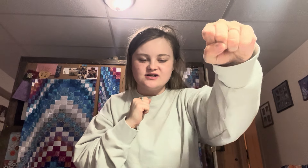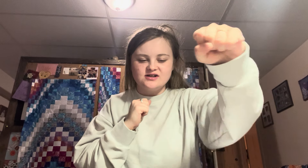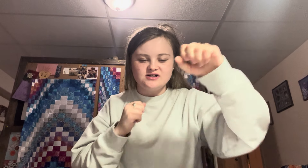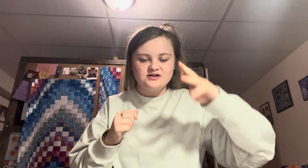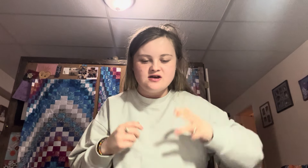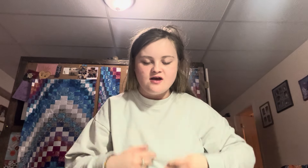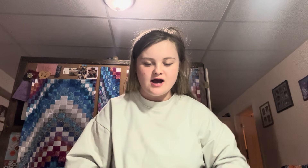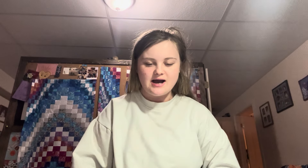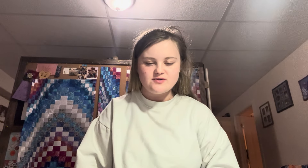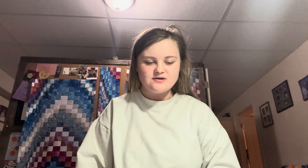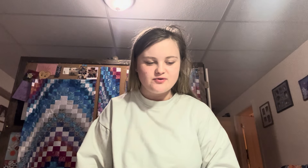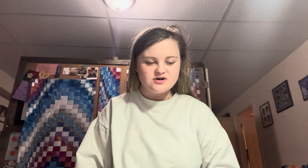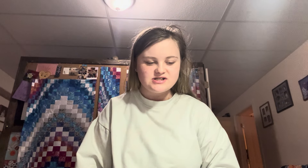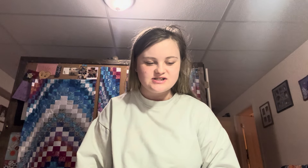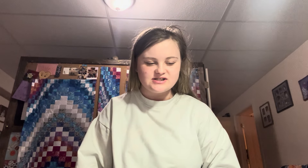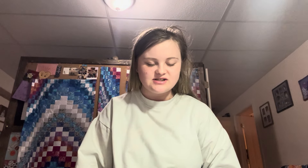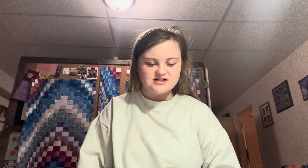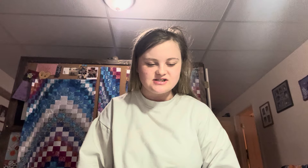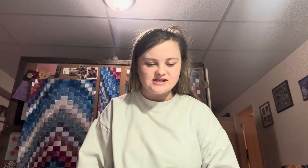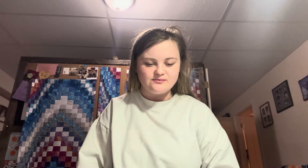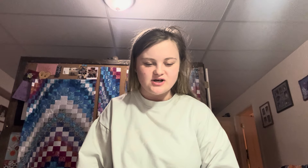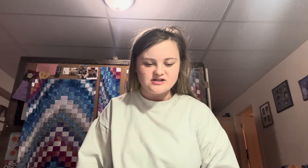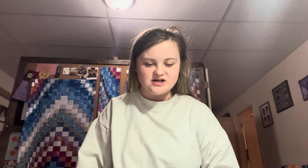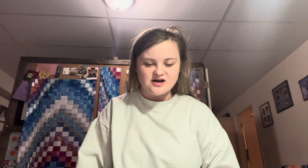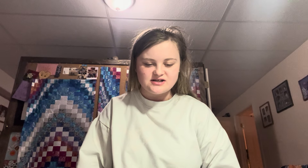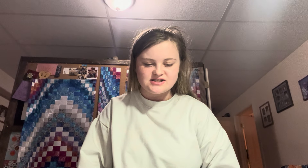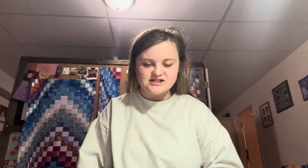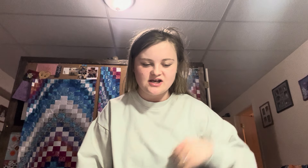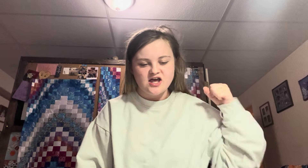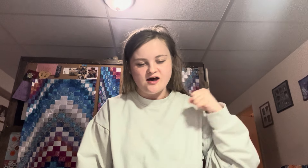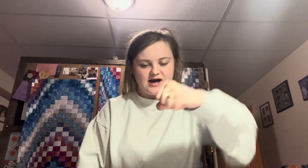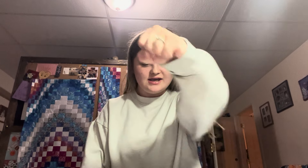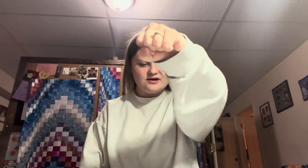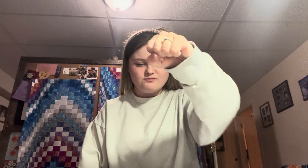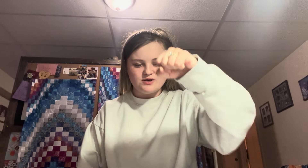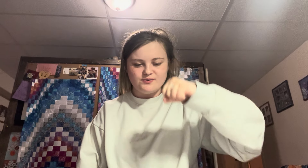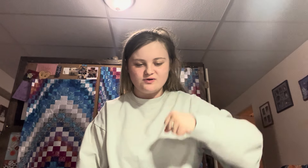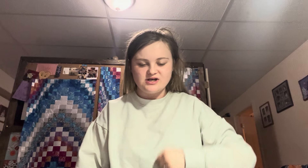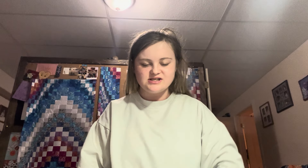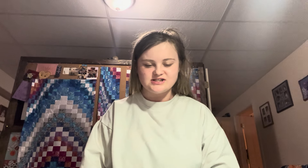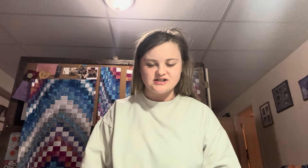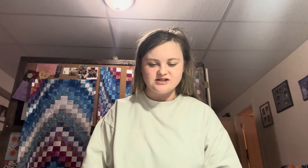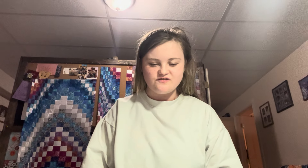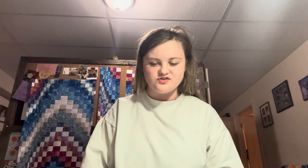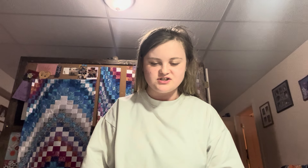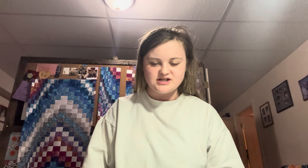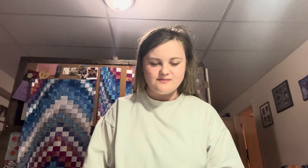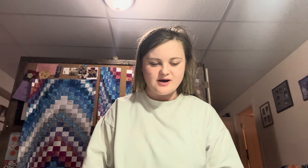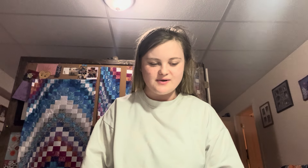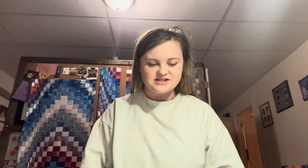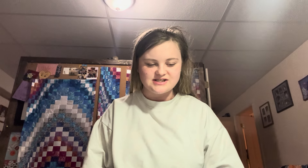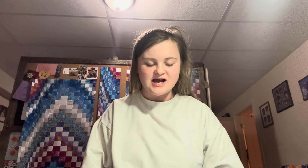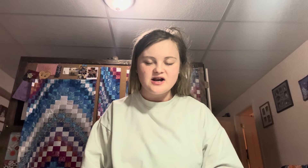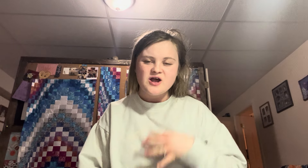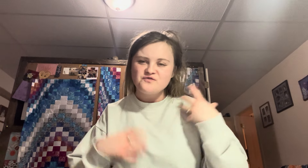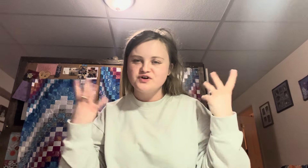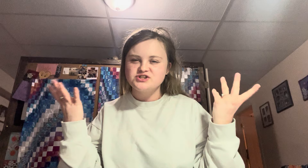poison. I'm not poison cause I'm not toxic. I can be poison if you stay by my side for